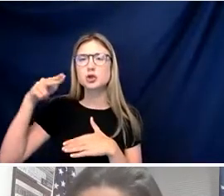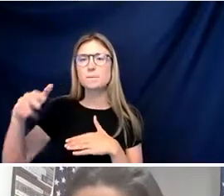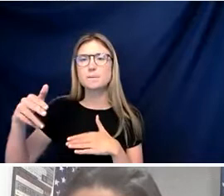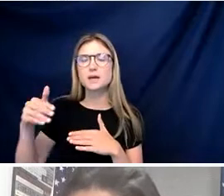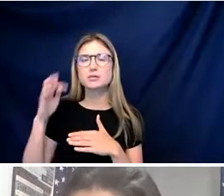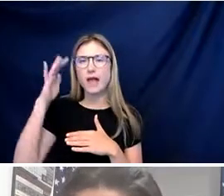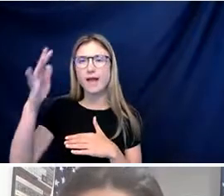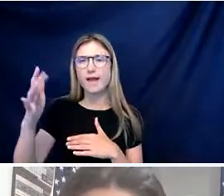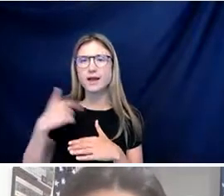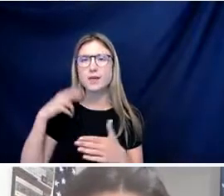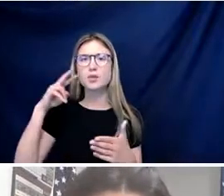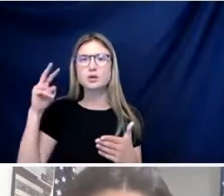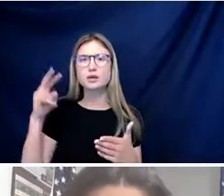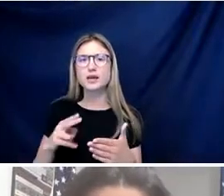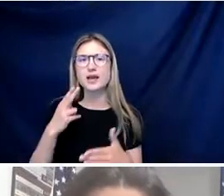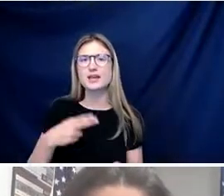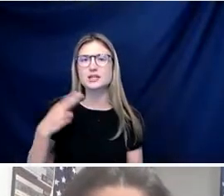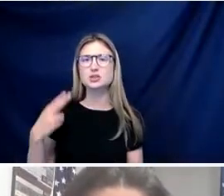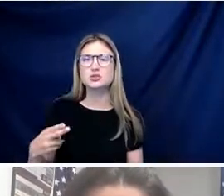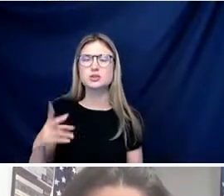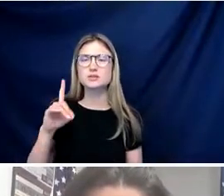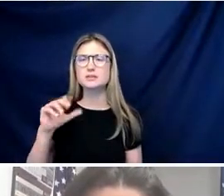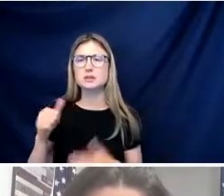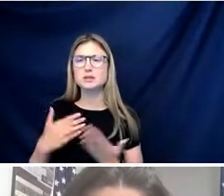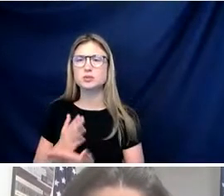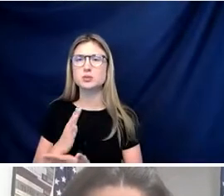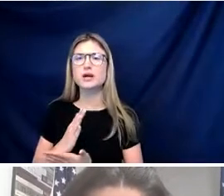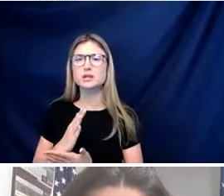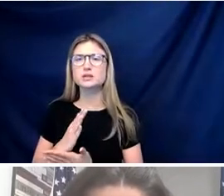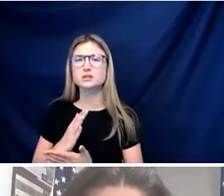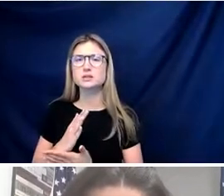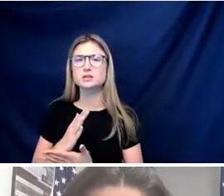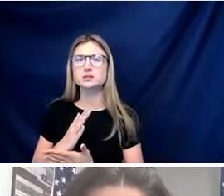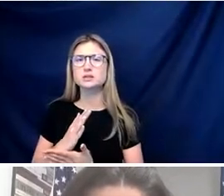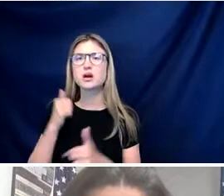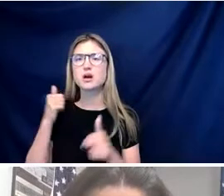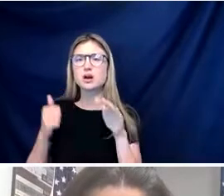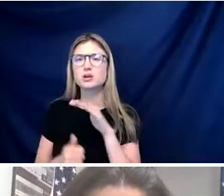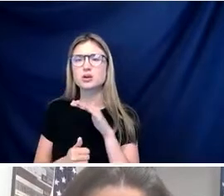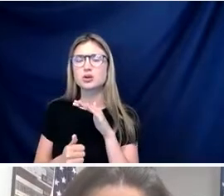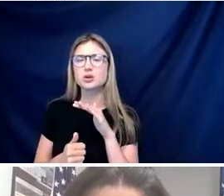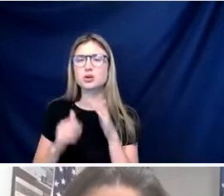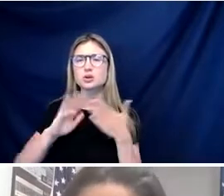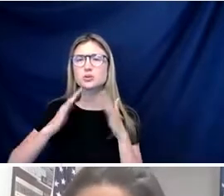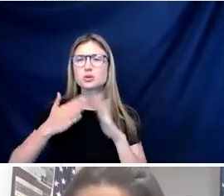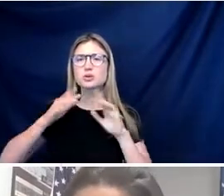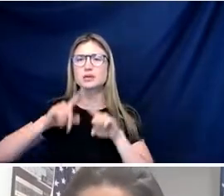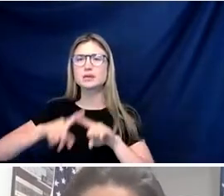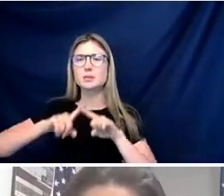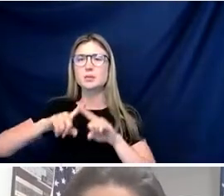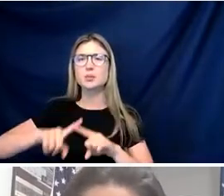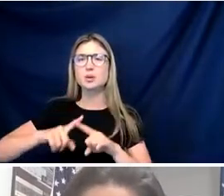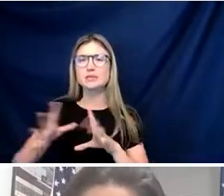looking at the history of disability rights movement on community-based inclusion. Mm-hmm. I'm not